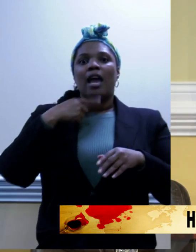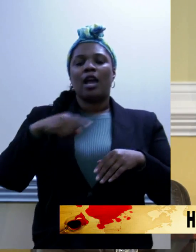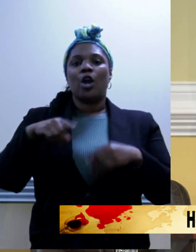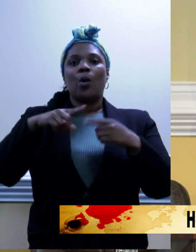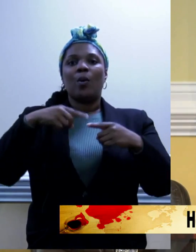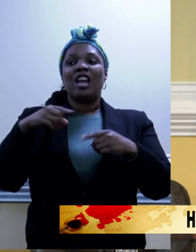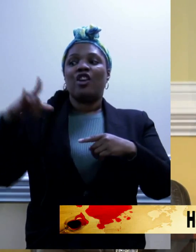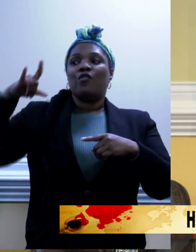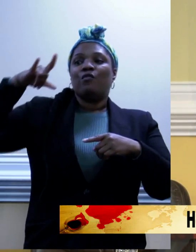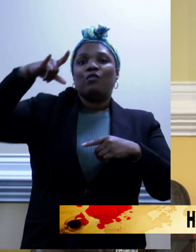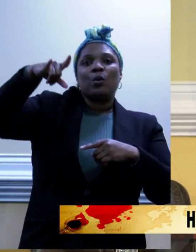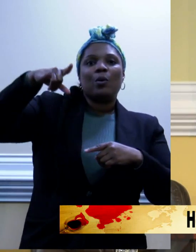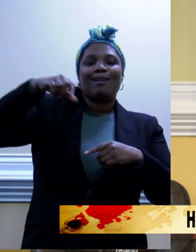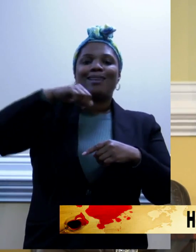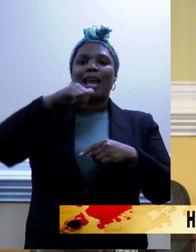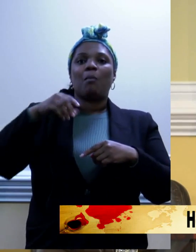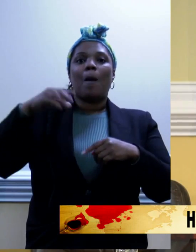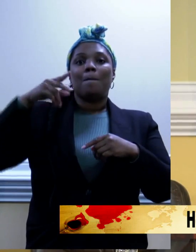back.